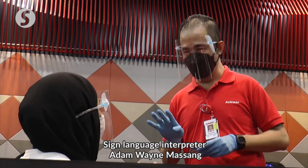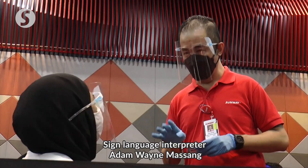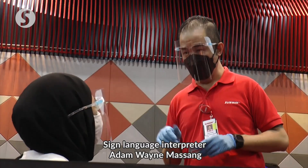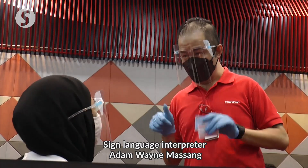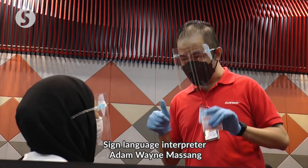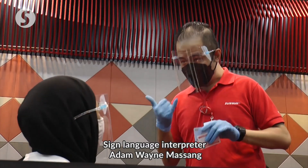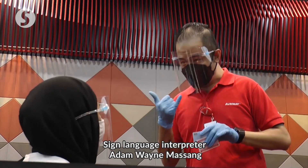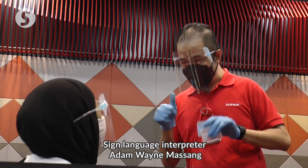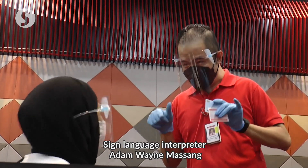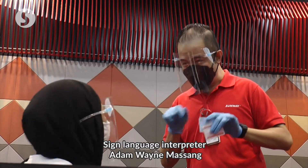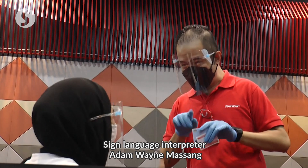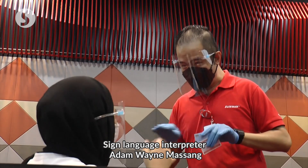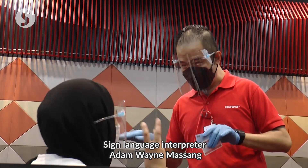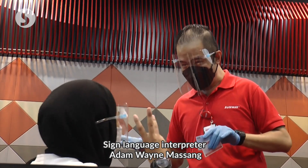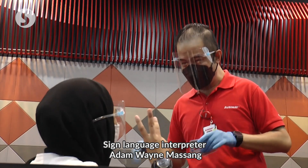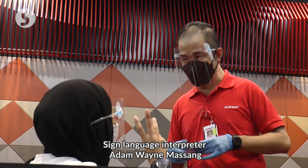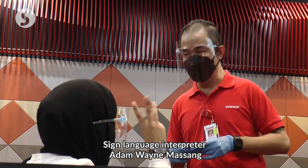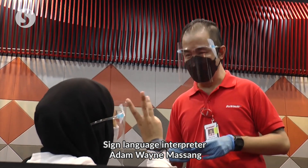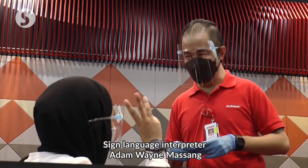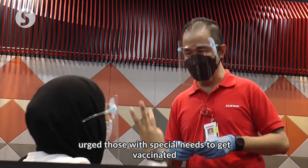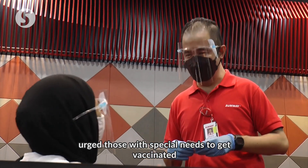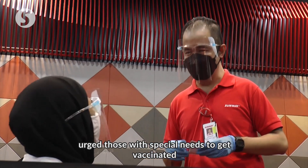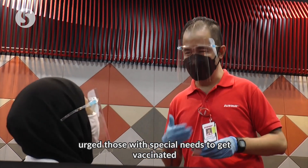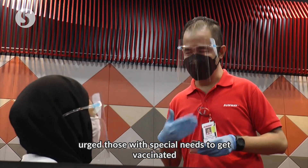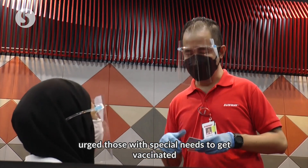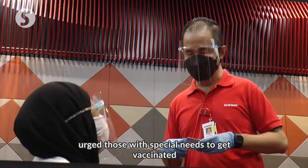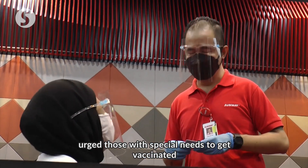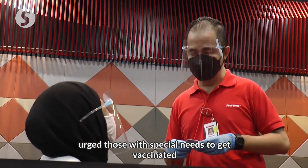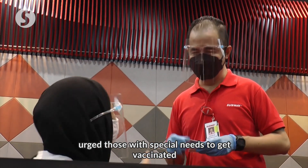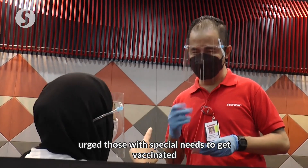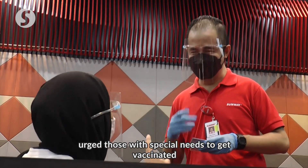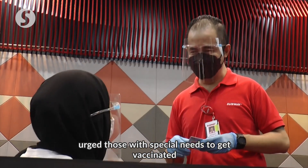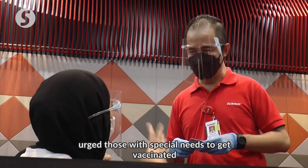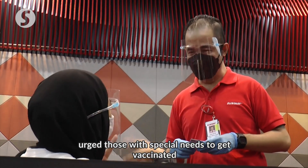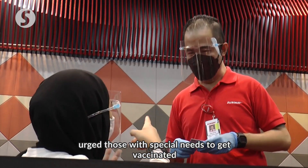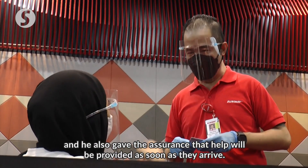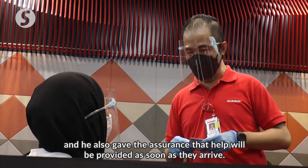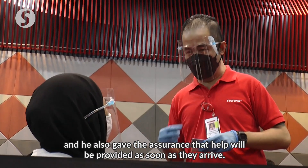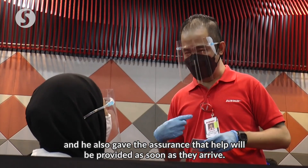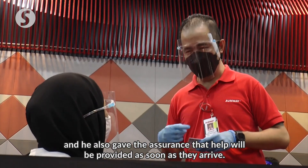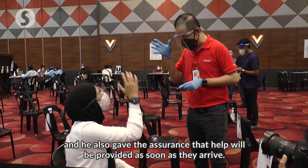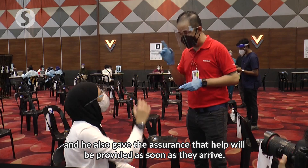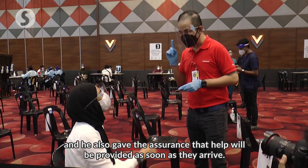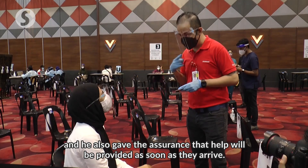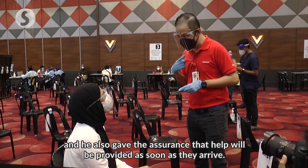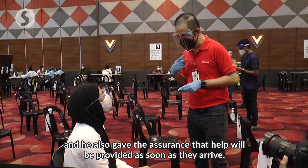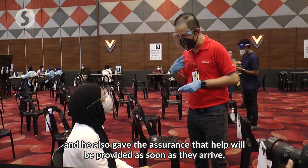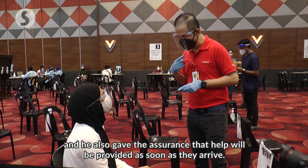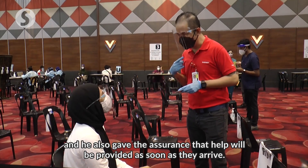Sign language interpreter Adam Wayne Massang urged those with special needs to get vaccinated and he also gave the assurance that help will be